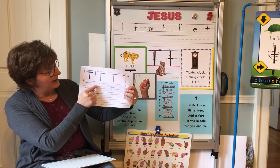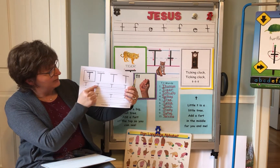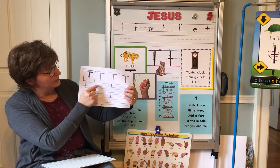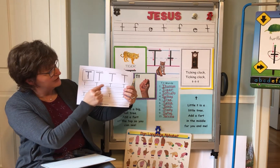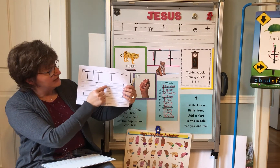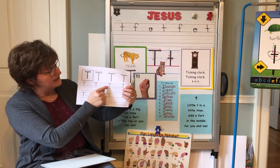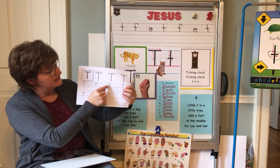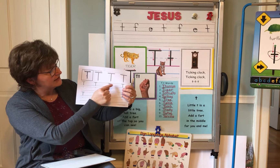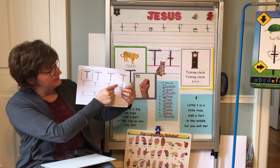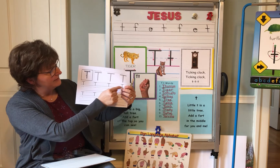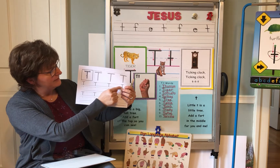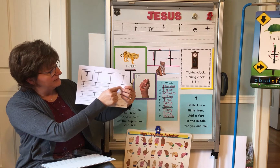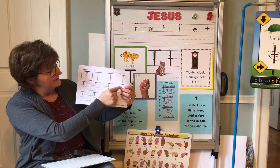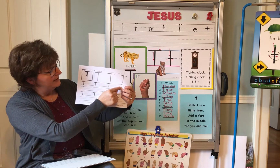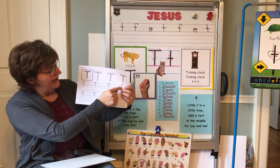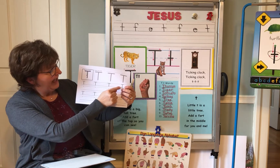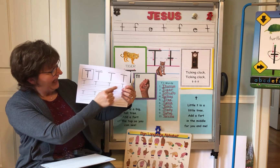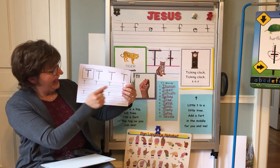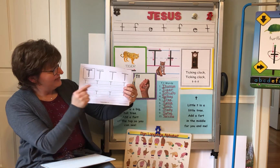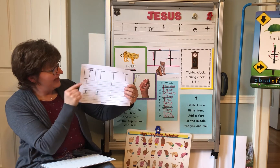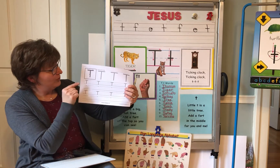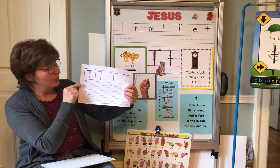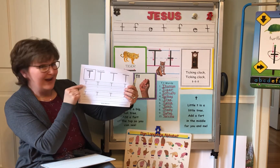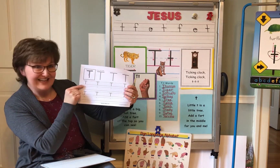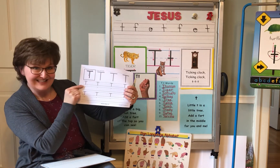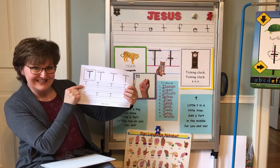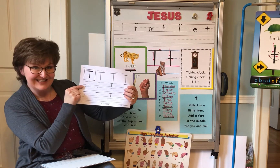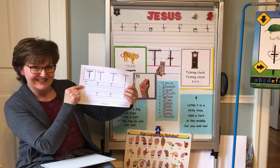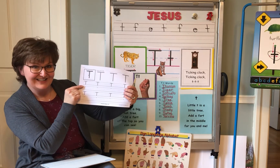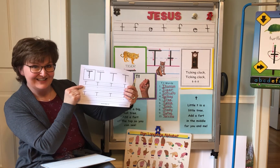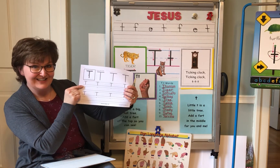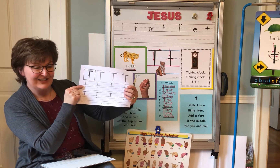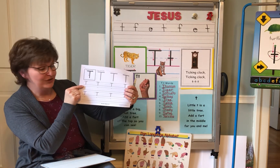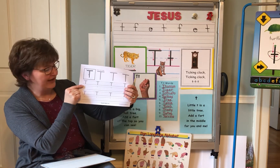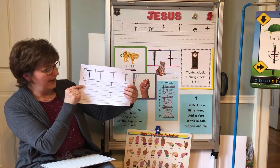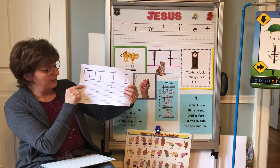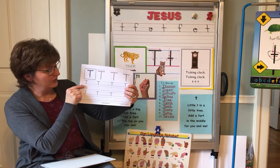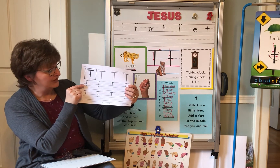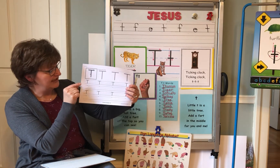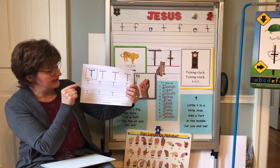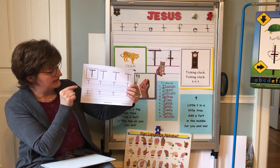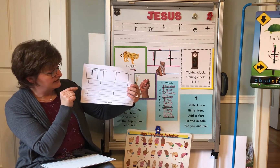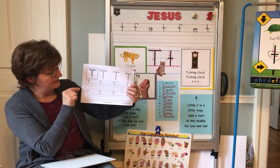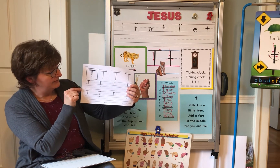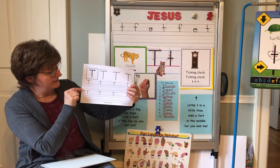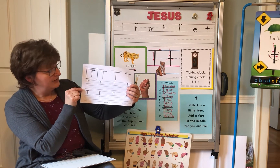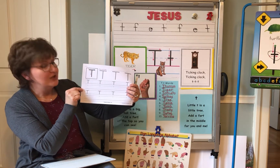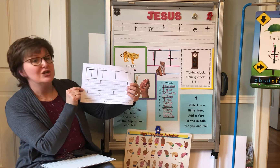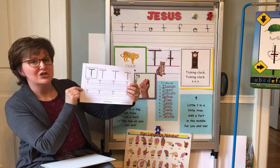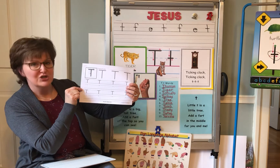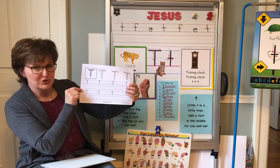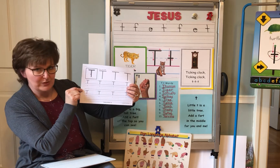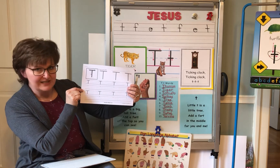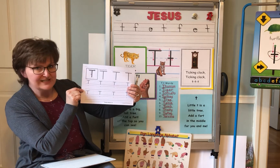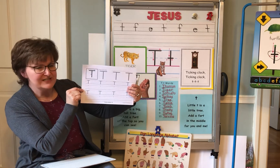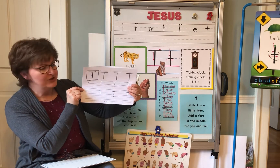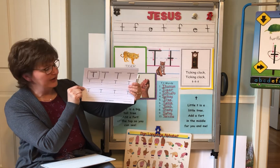capital T's and then write your capital T's. Trace your